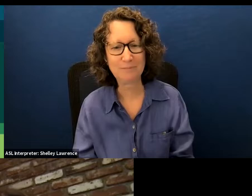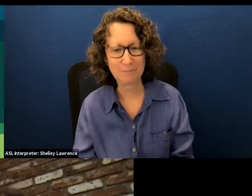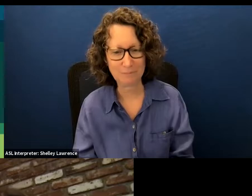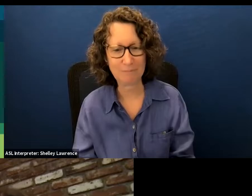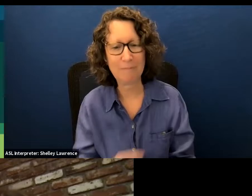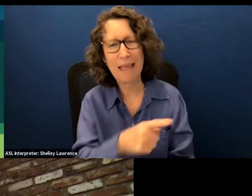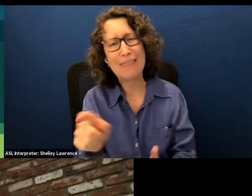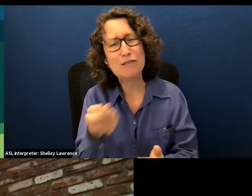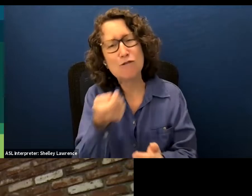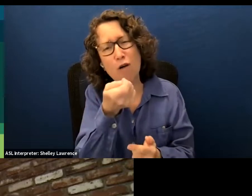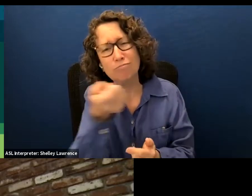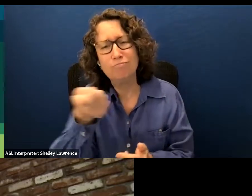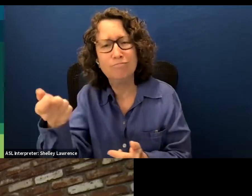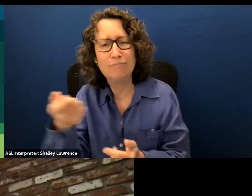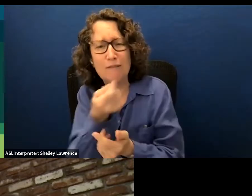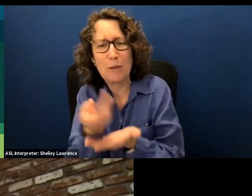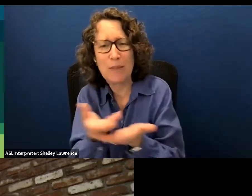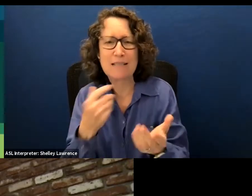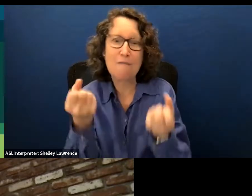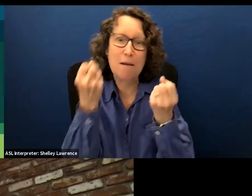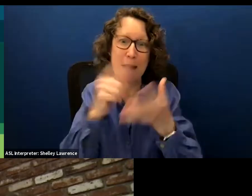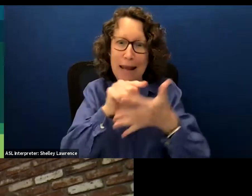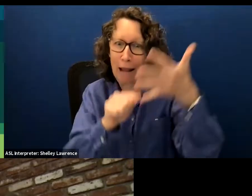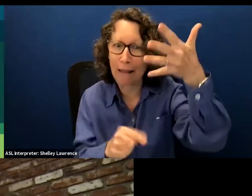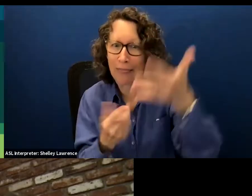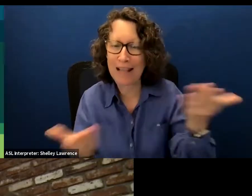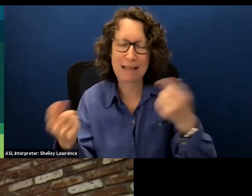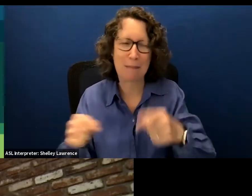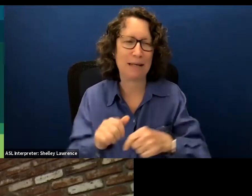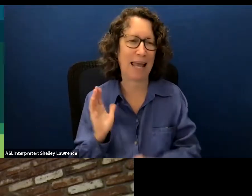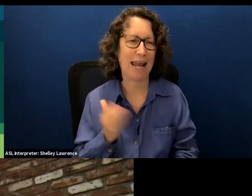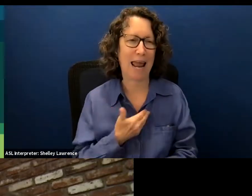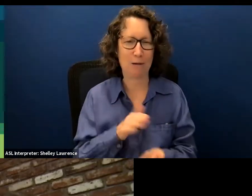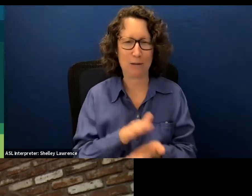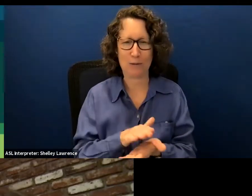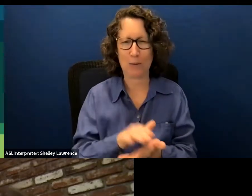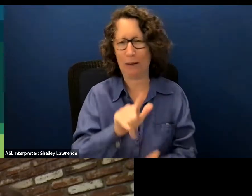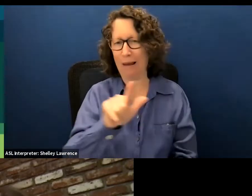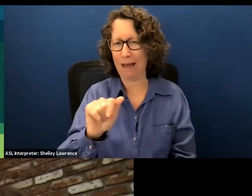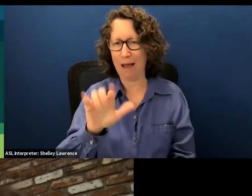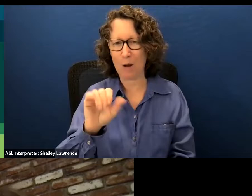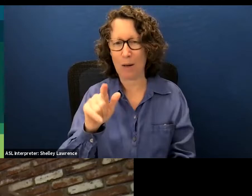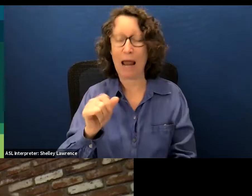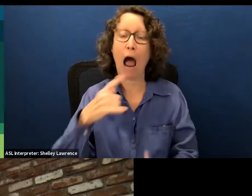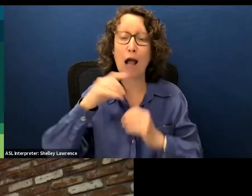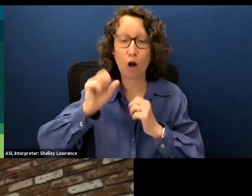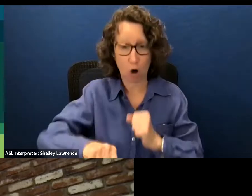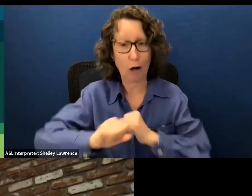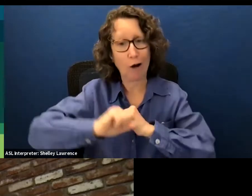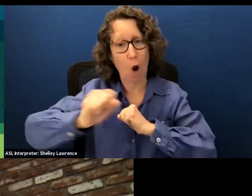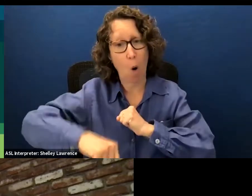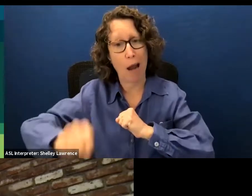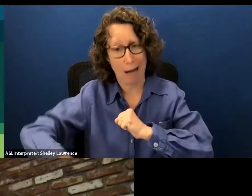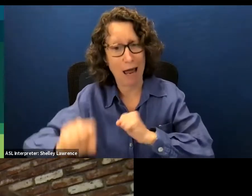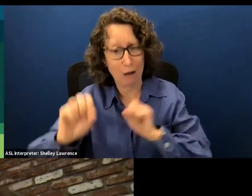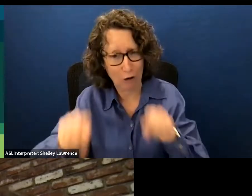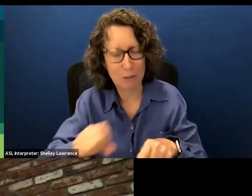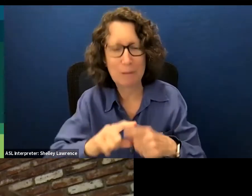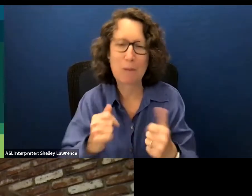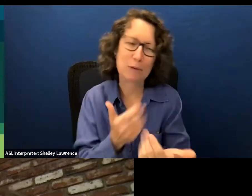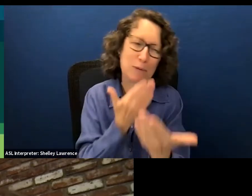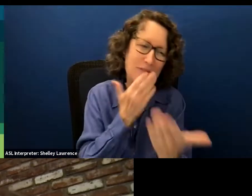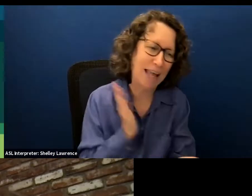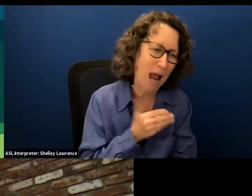These are just a few of the many wonderful things going on at La Colina. Of course, I could go on and on. I want to thank